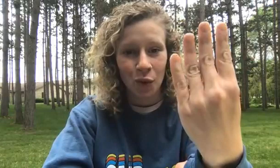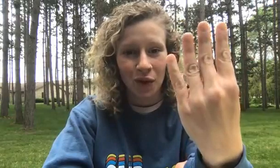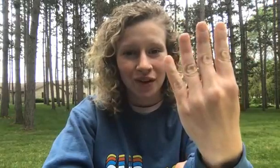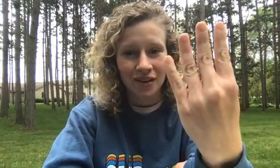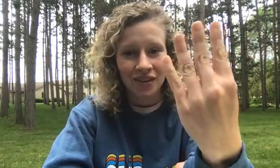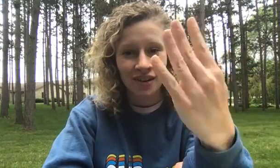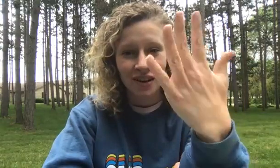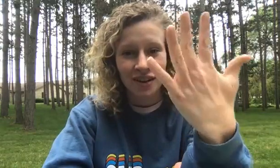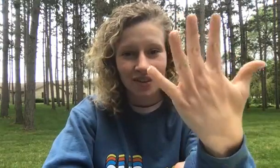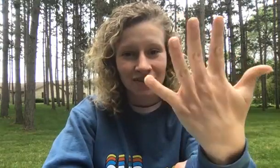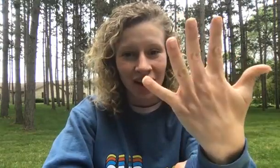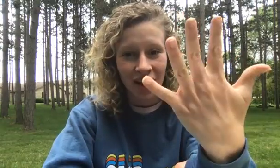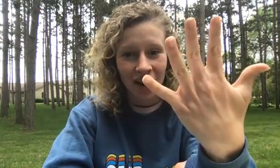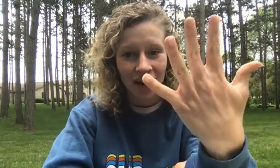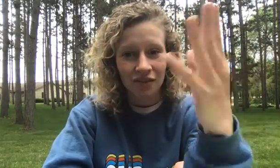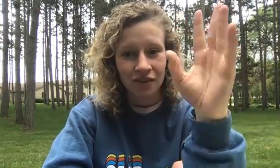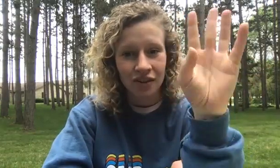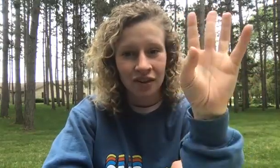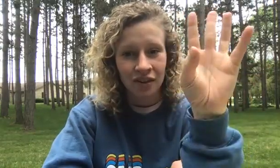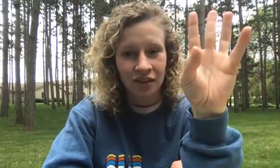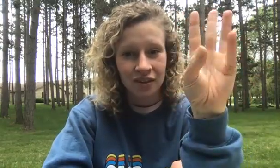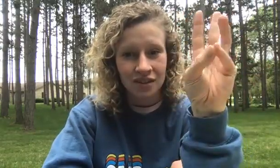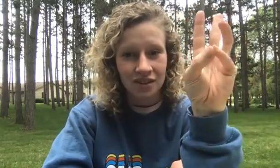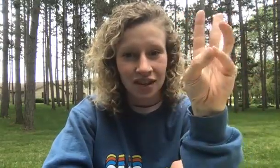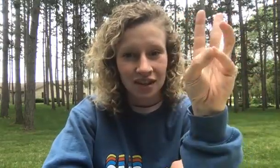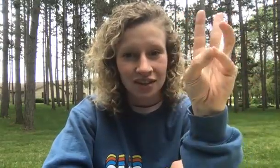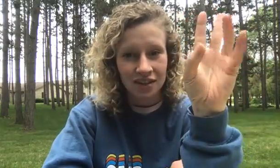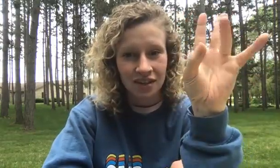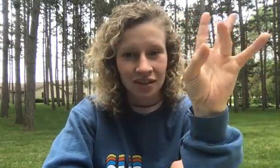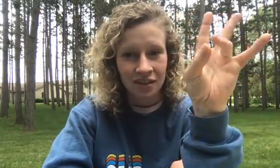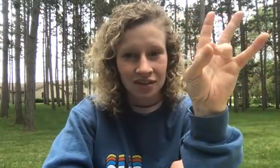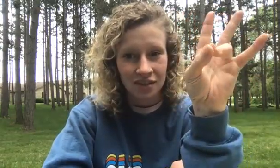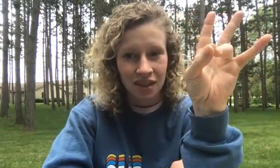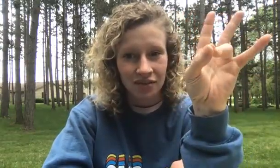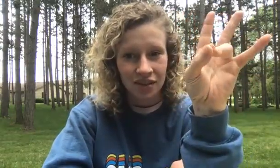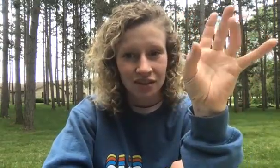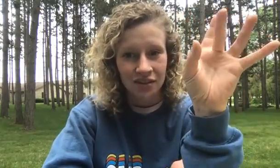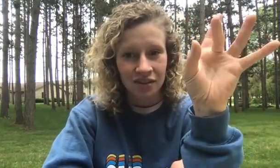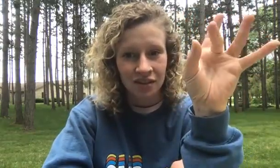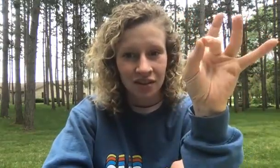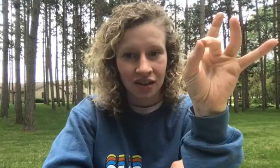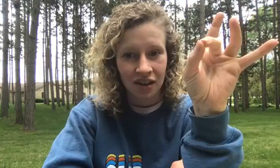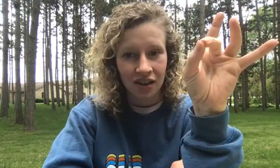4, 5, 6, 7, 8,